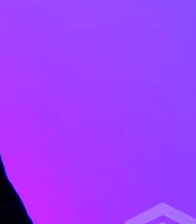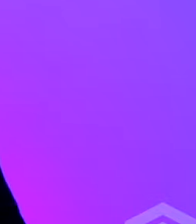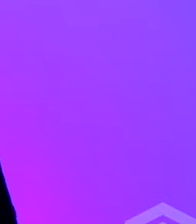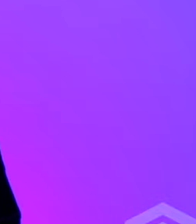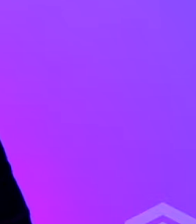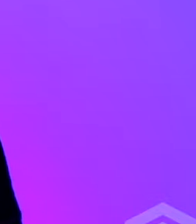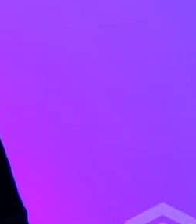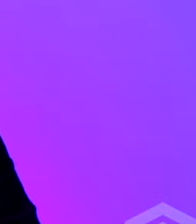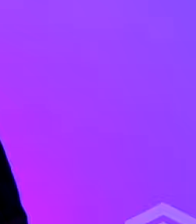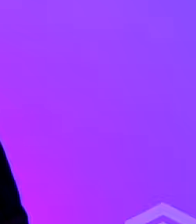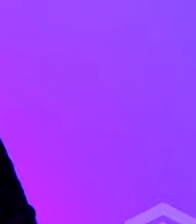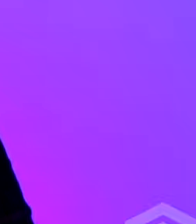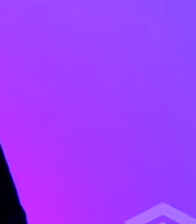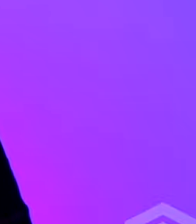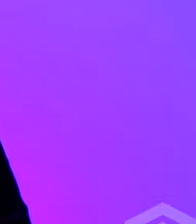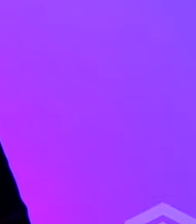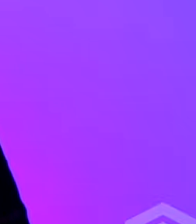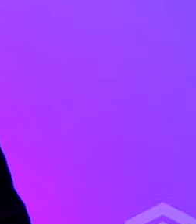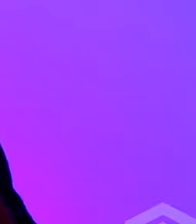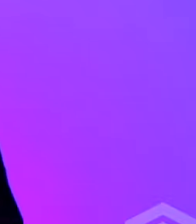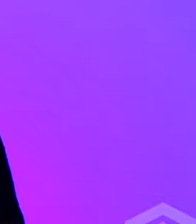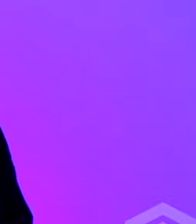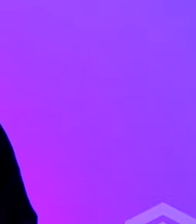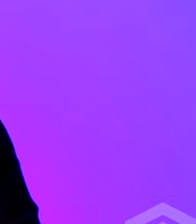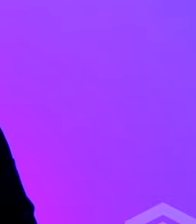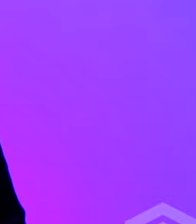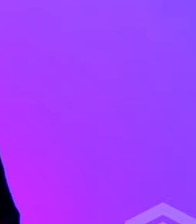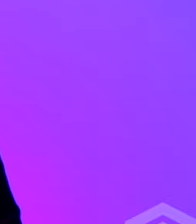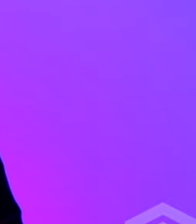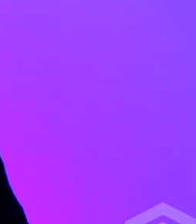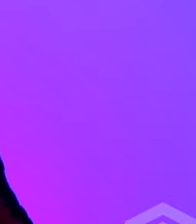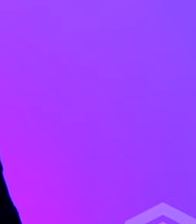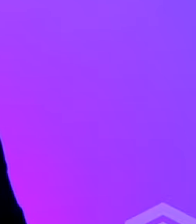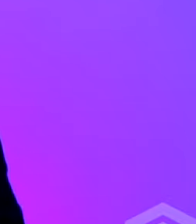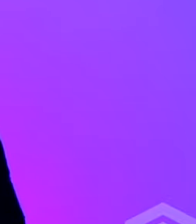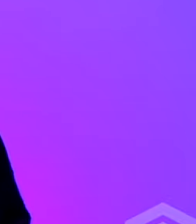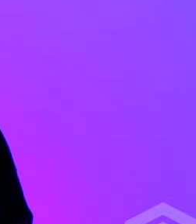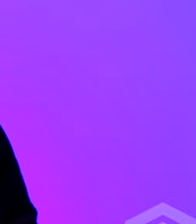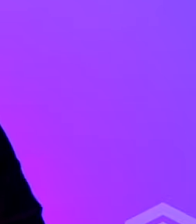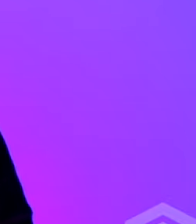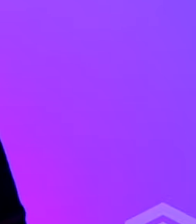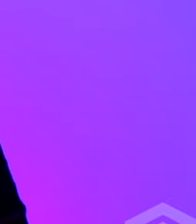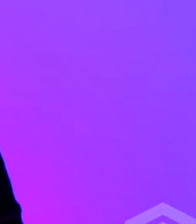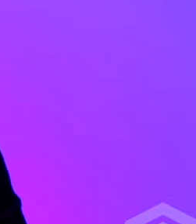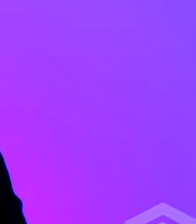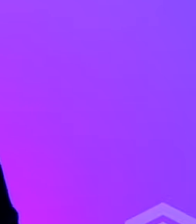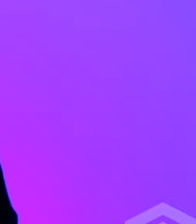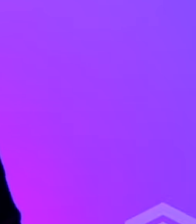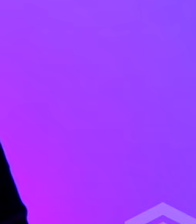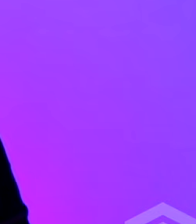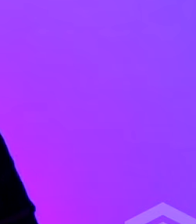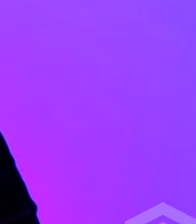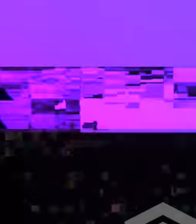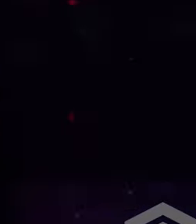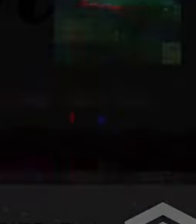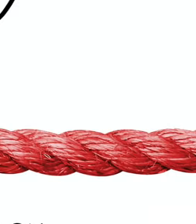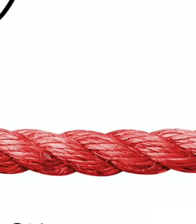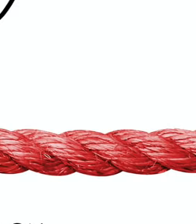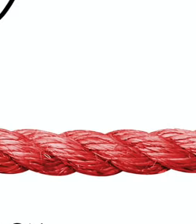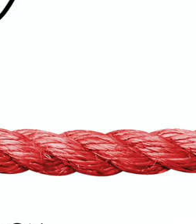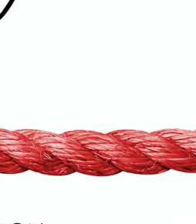state, we're so glad that you're a part of our community. And we're praying today that as you watch, God would use this to bless your life. Enjoy the message.